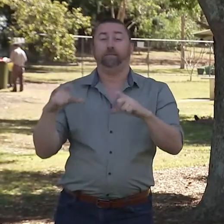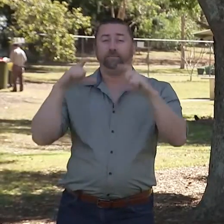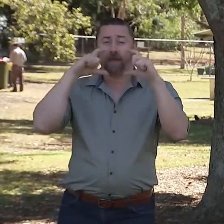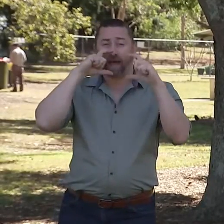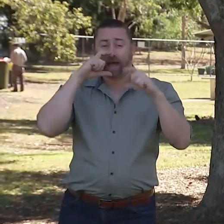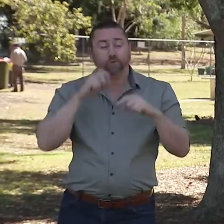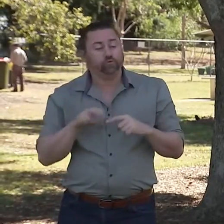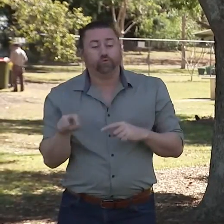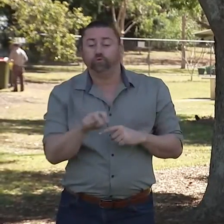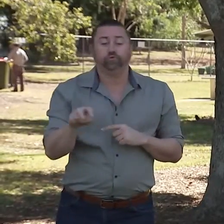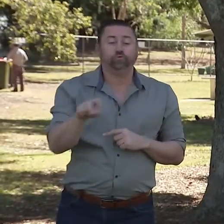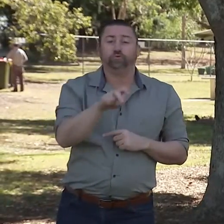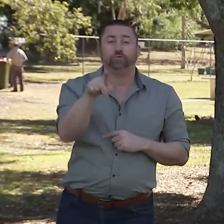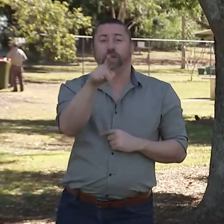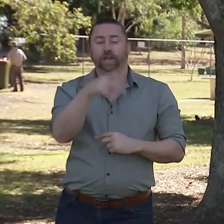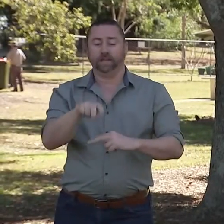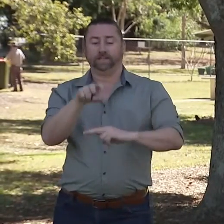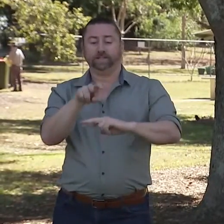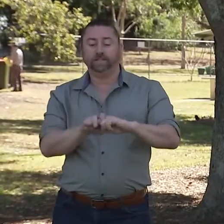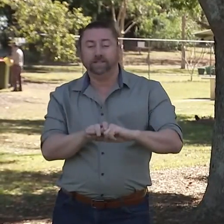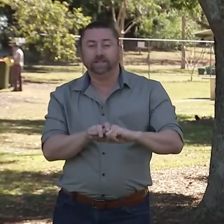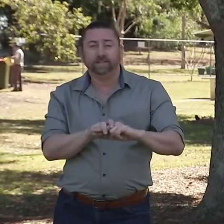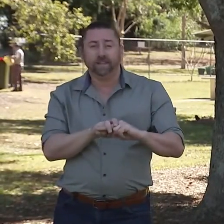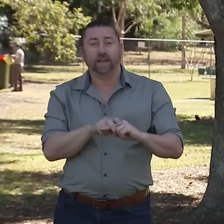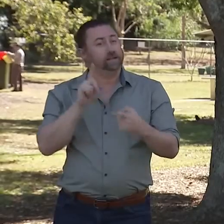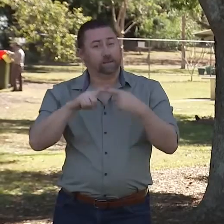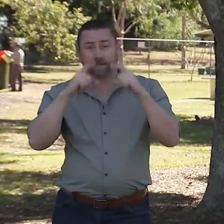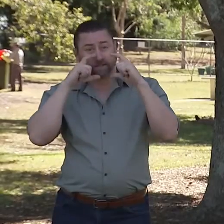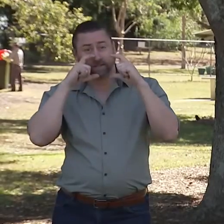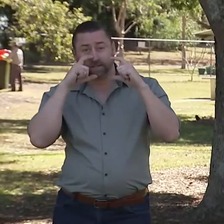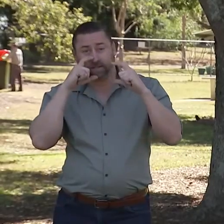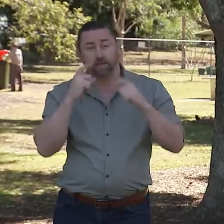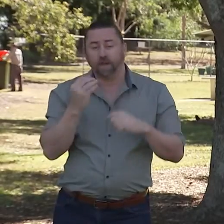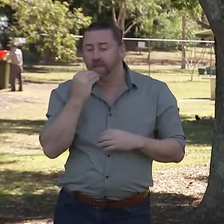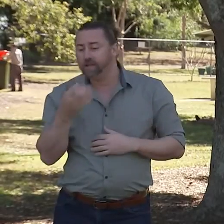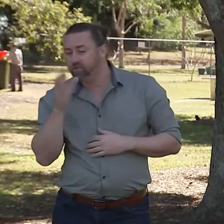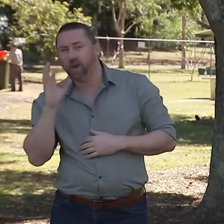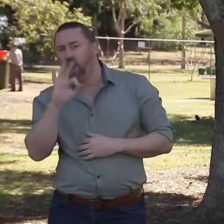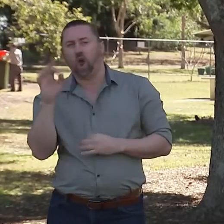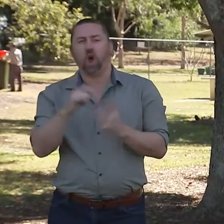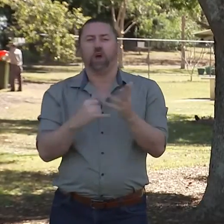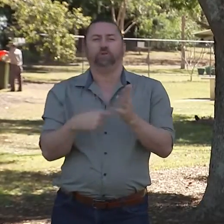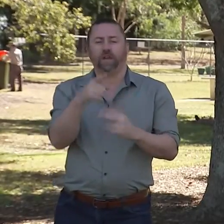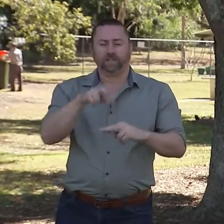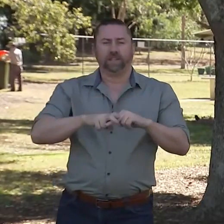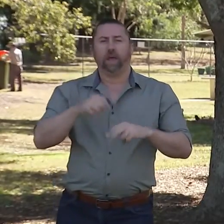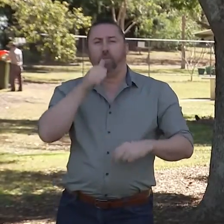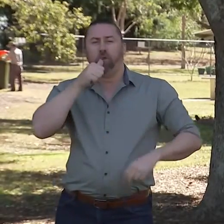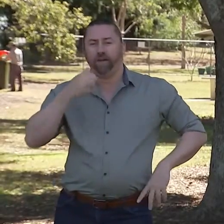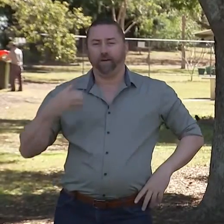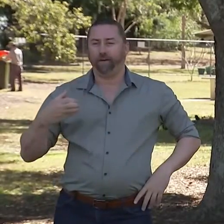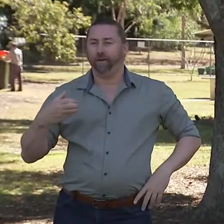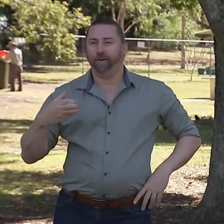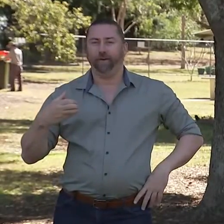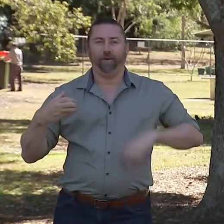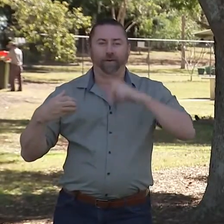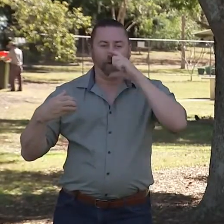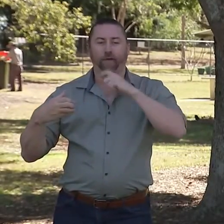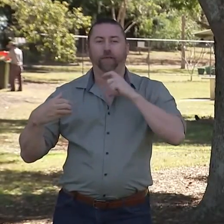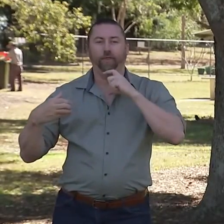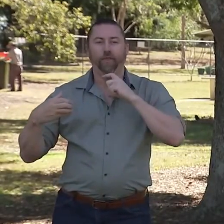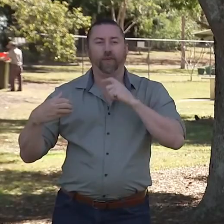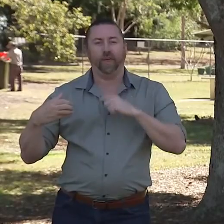your mask when you're seated if you are eating or drinking. That doesn't mean sitting there with a beer and having the